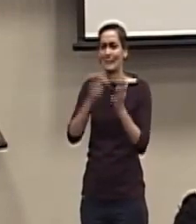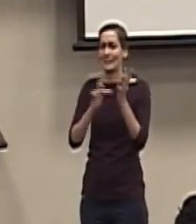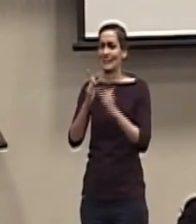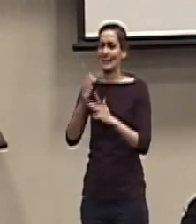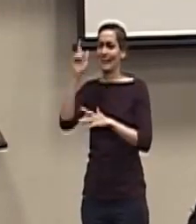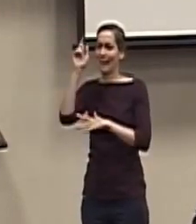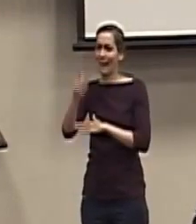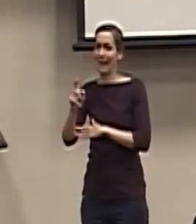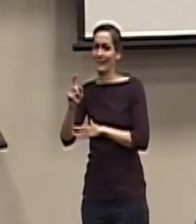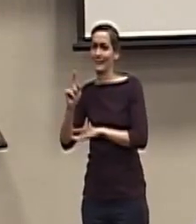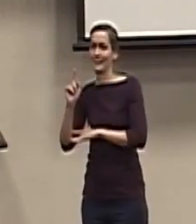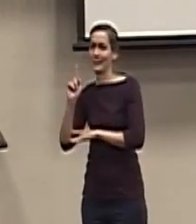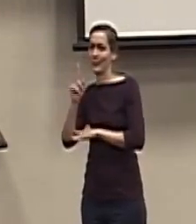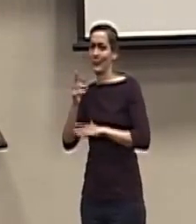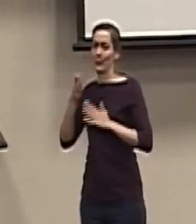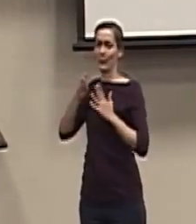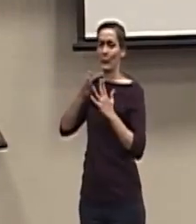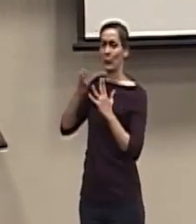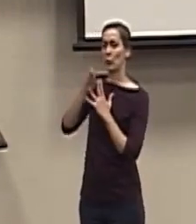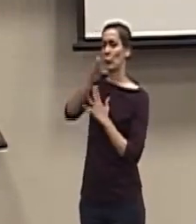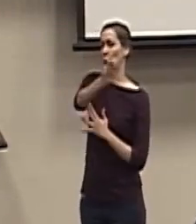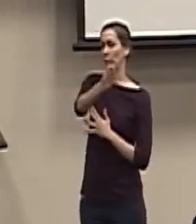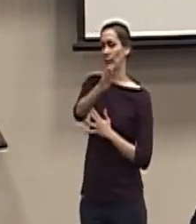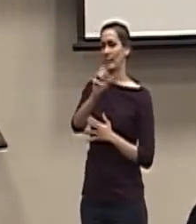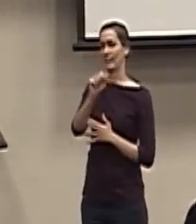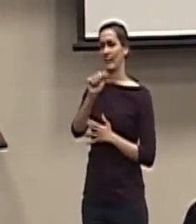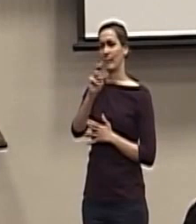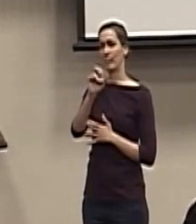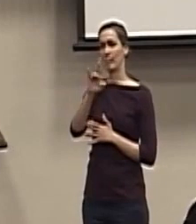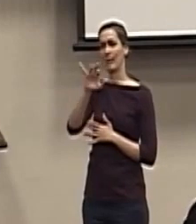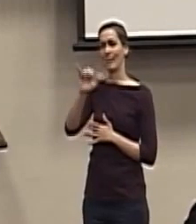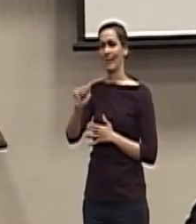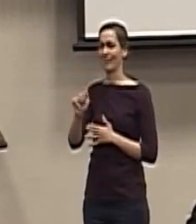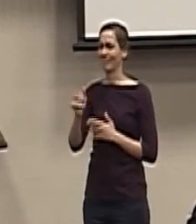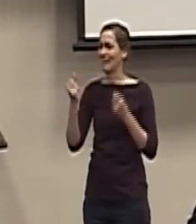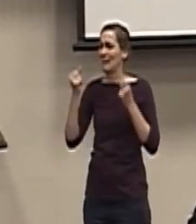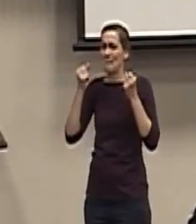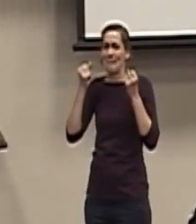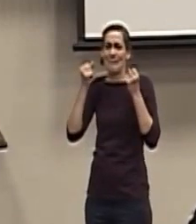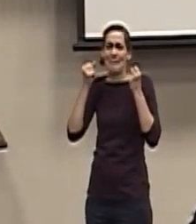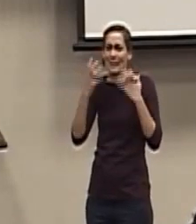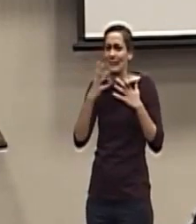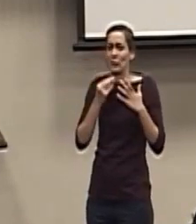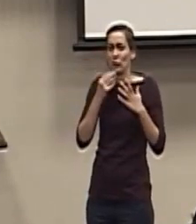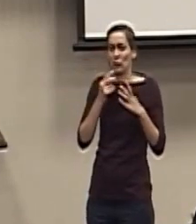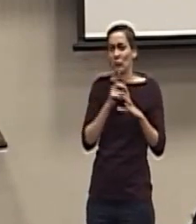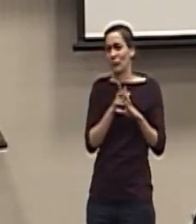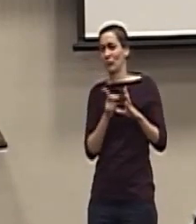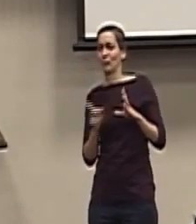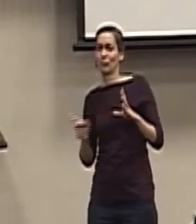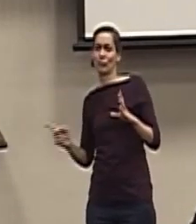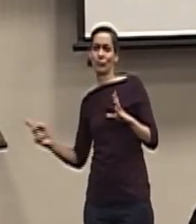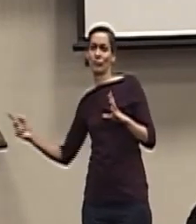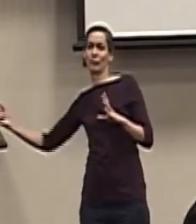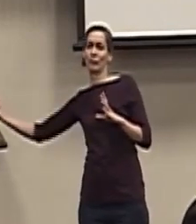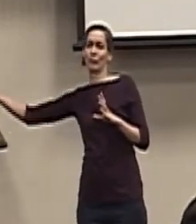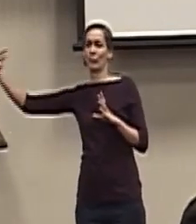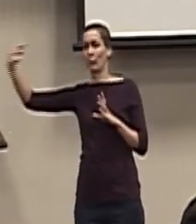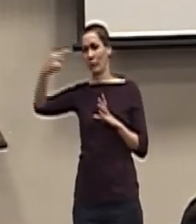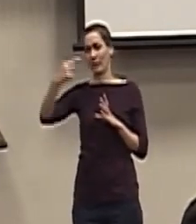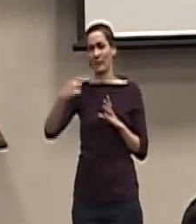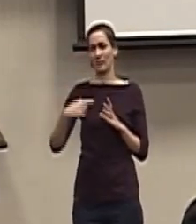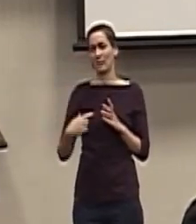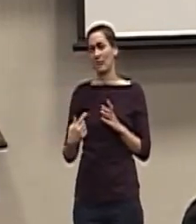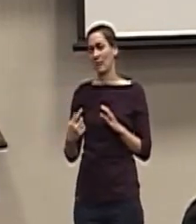Most Jews would have crossed the Jordan River and walked miles out of their way not to have to do that, but Jesus had to. He met a woman at a